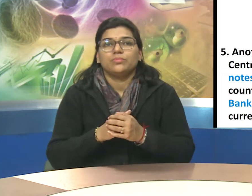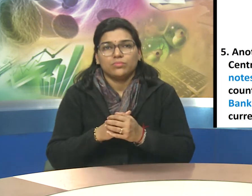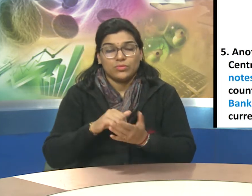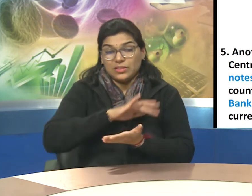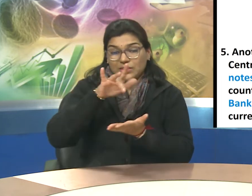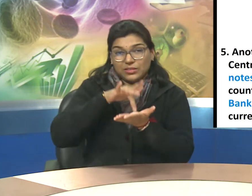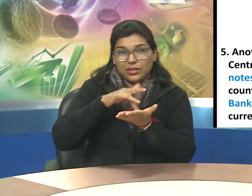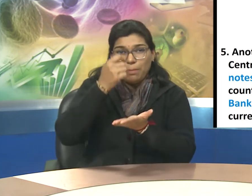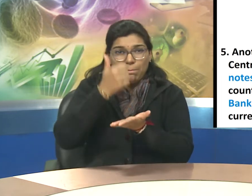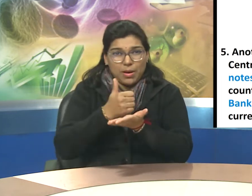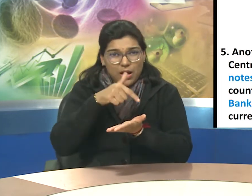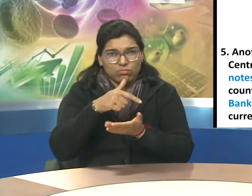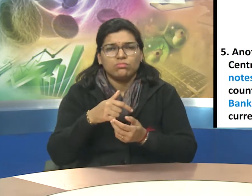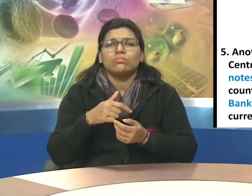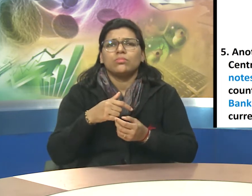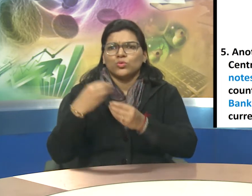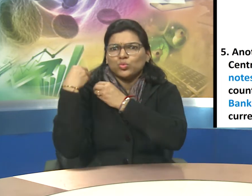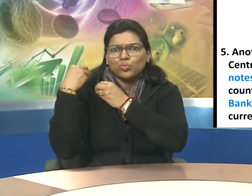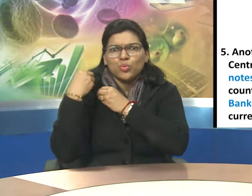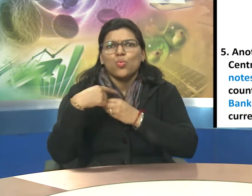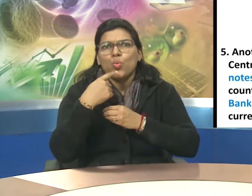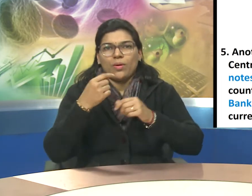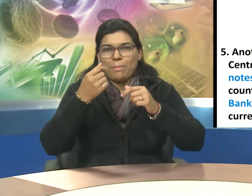The fifth work of central bank